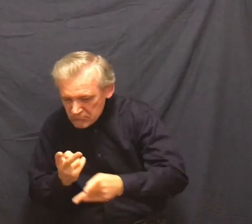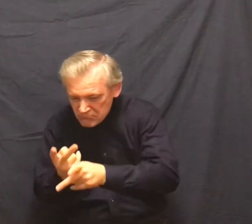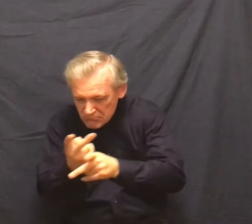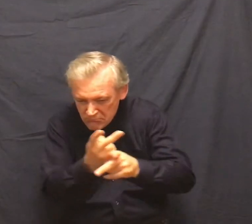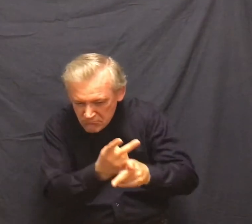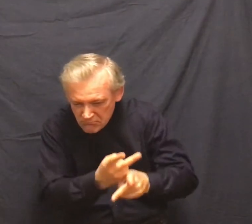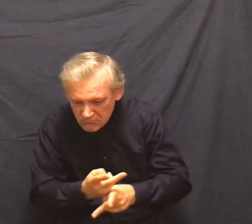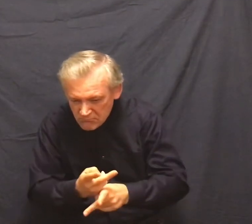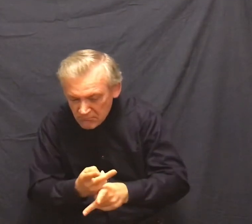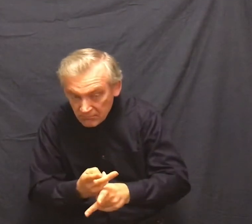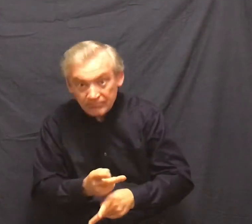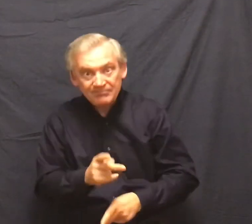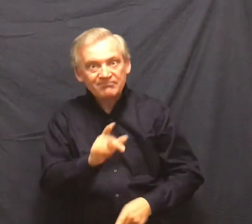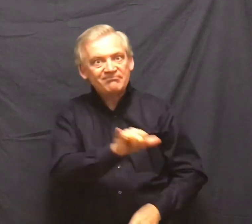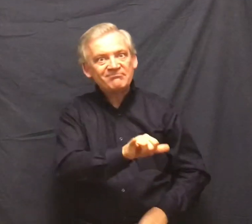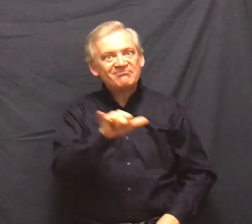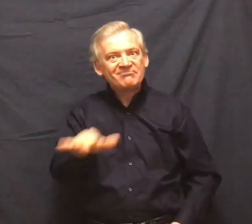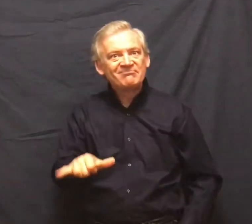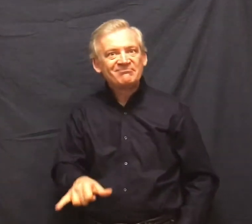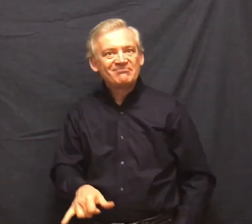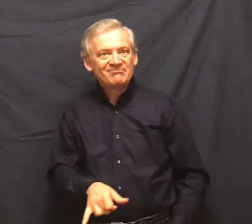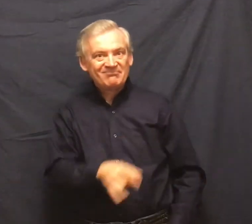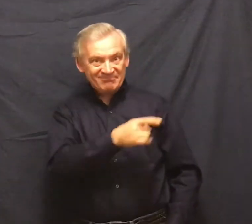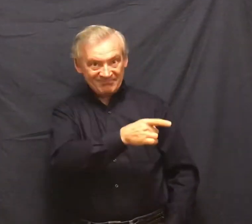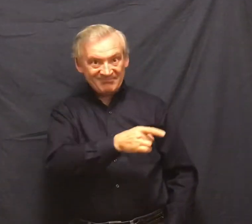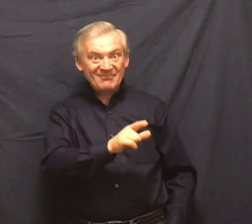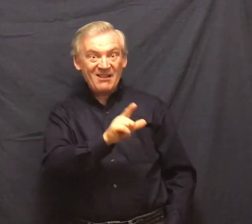Immediately, Lenny got up and did the same with his bed.